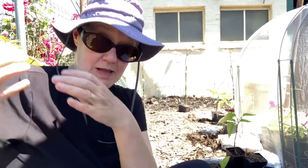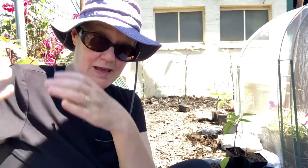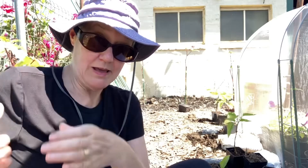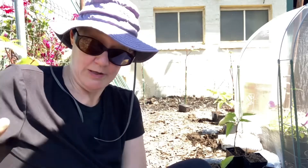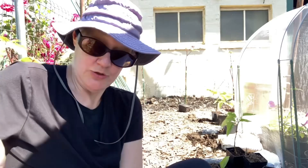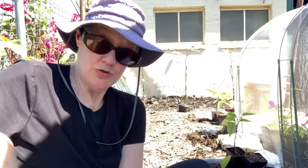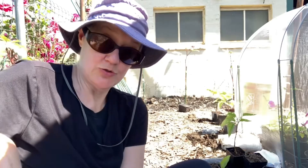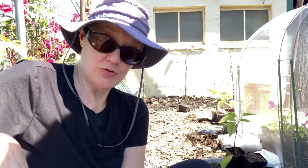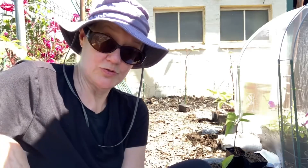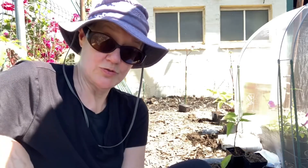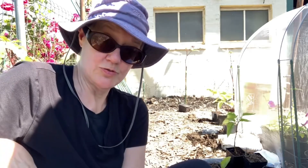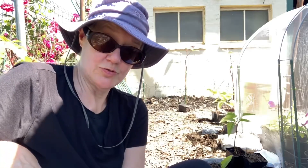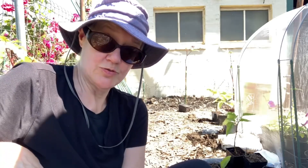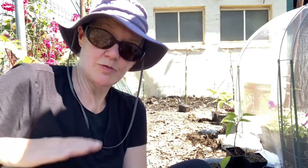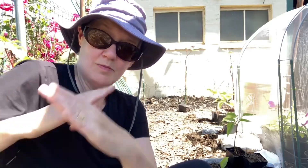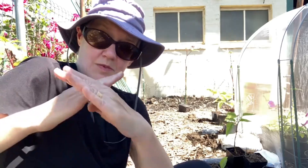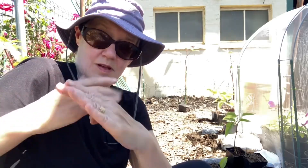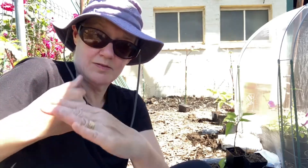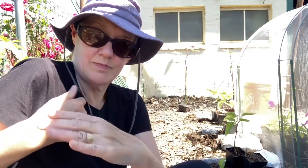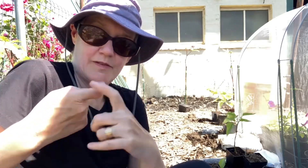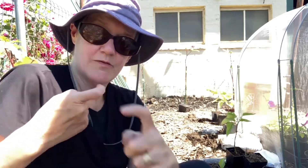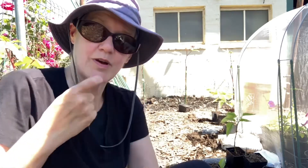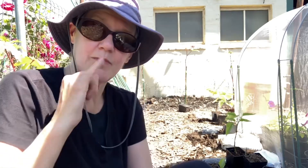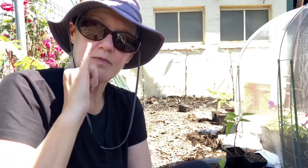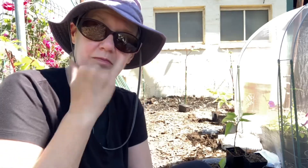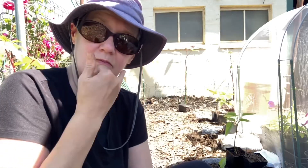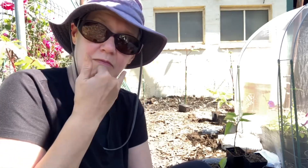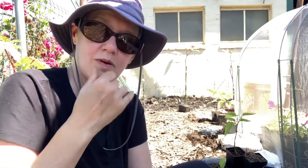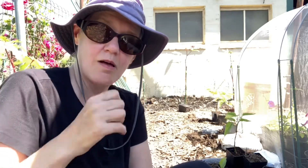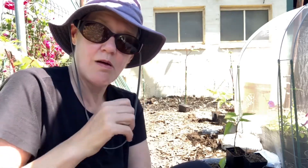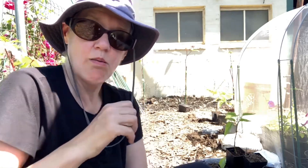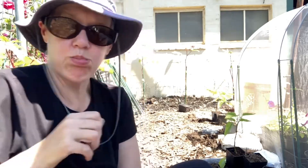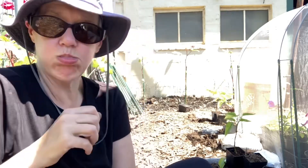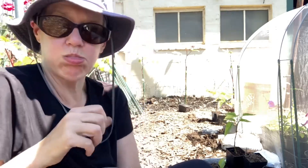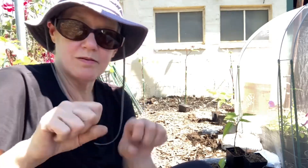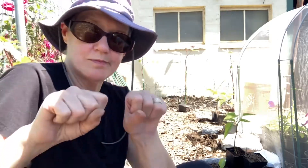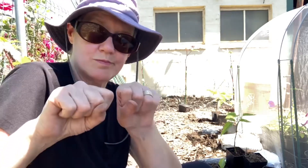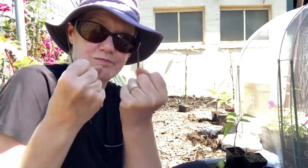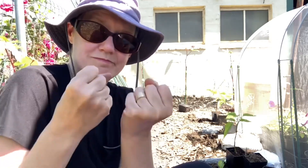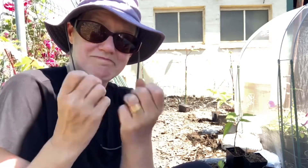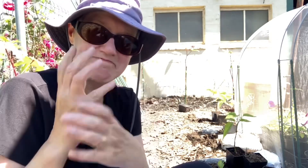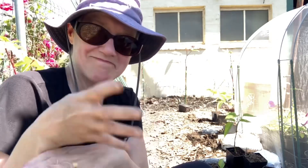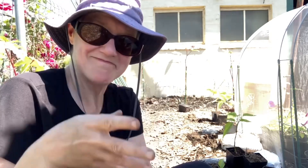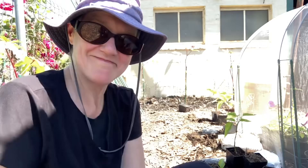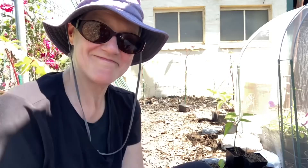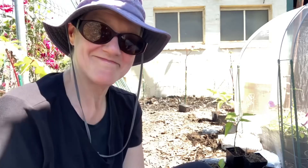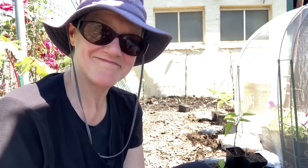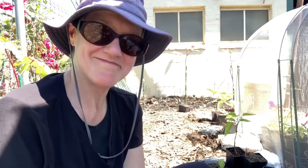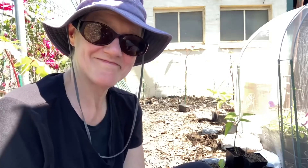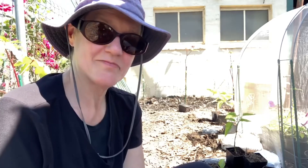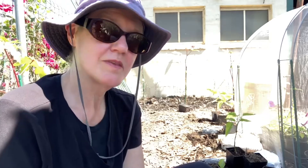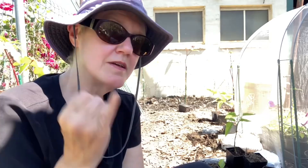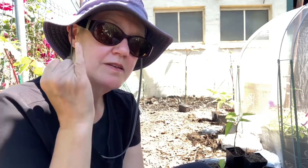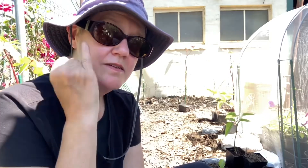during this planting, because there's a cage there, it's prevented me from accidentally crushing that okra